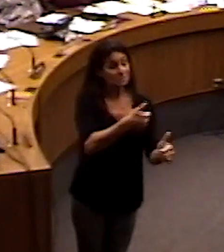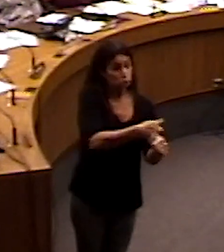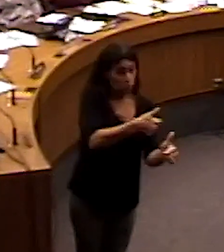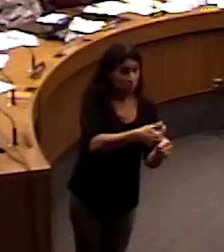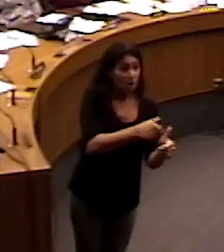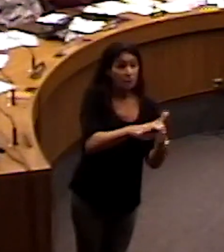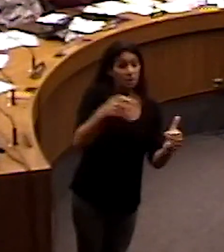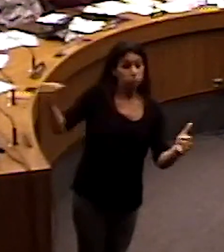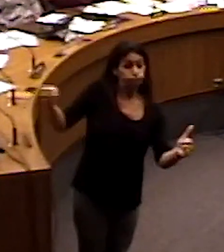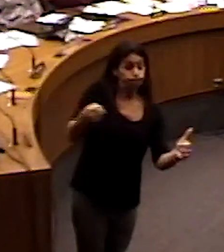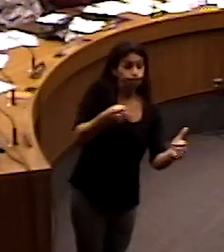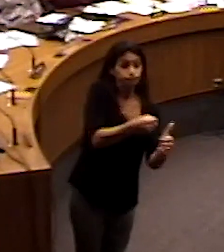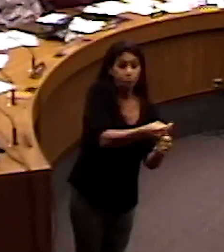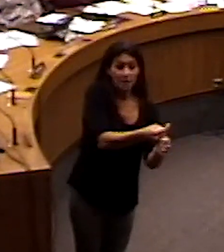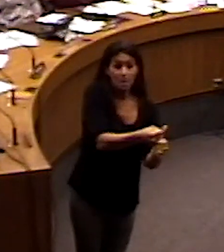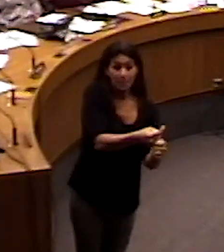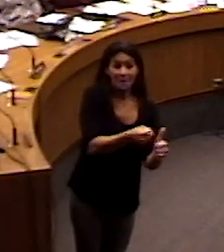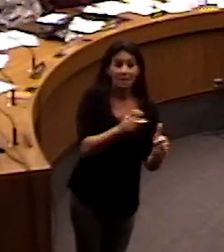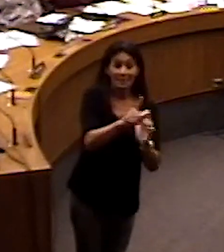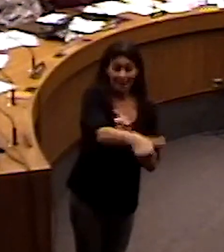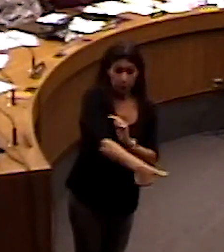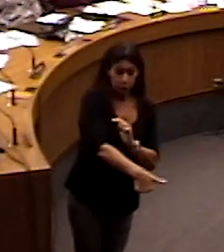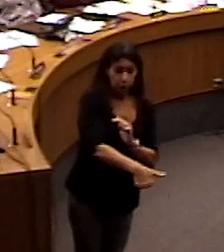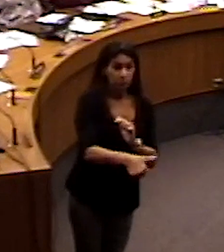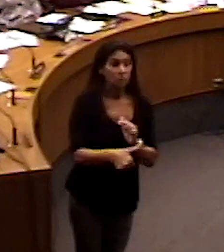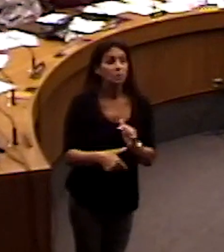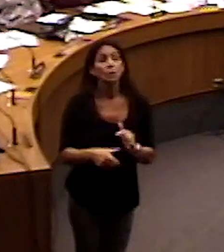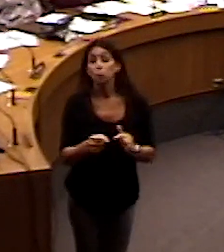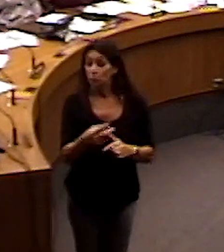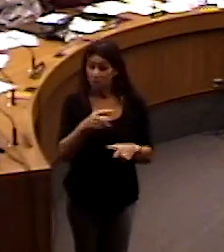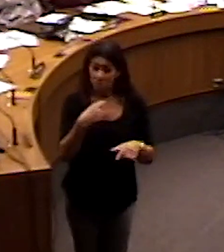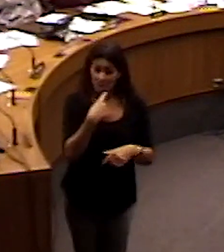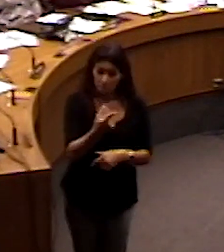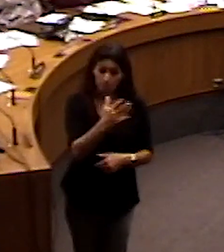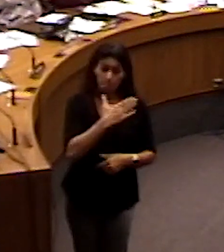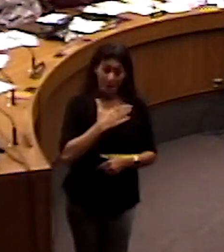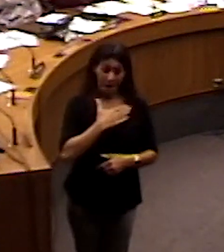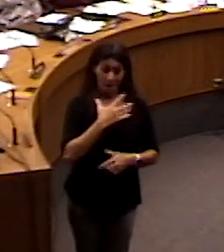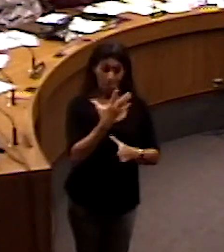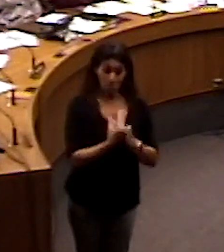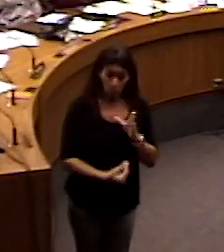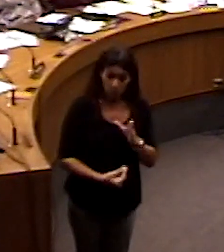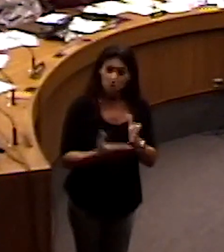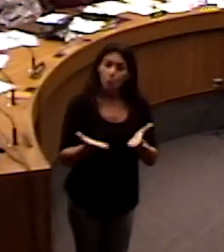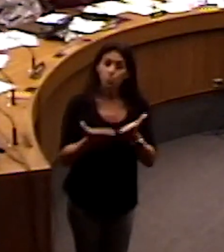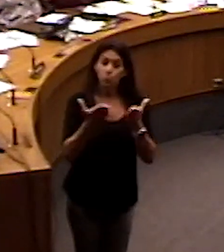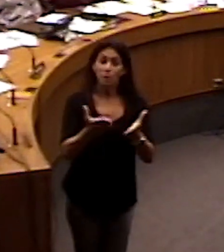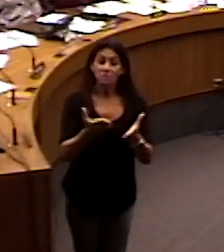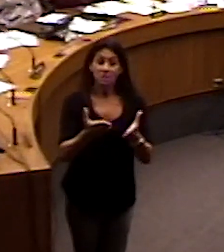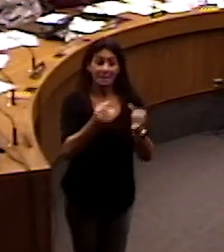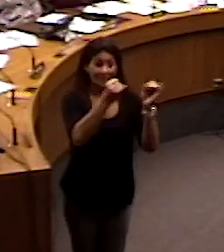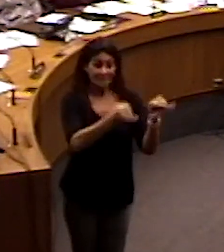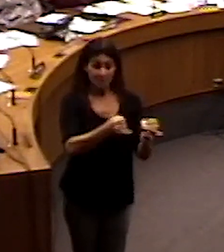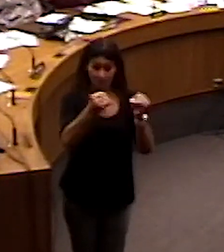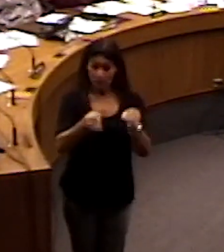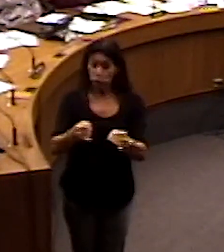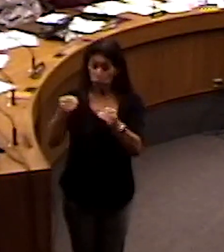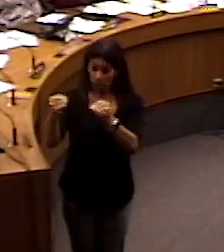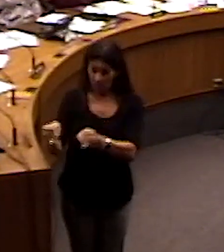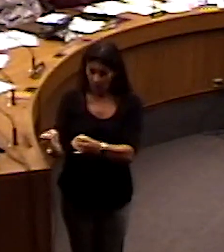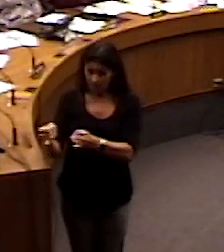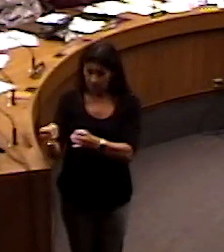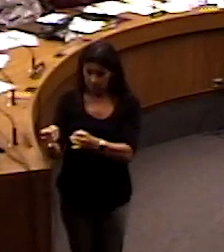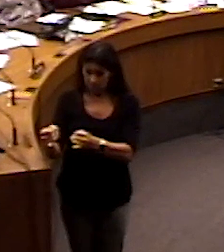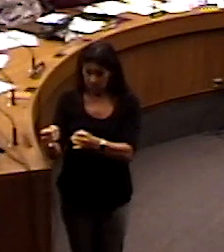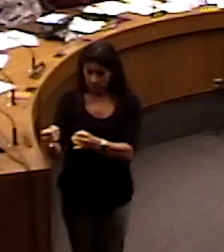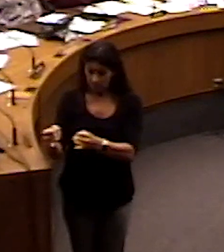to, you could all individually claim what your losses are, present it to the court on an individual basis, you know,